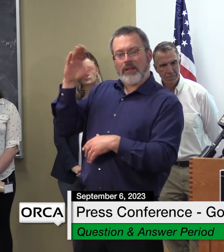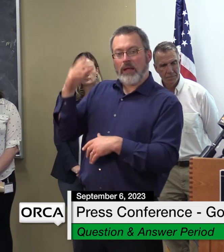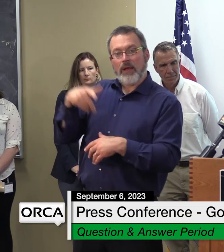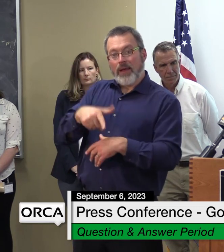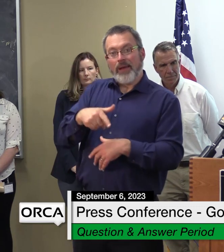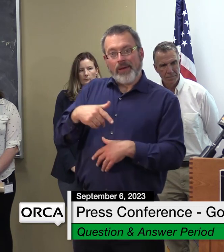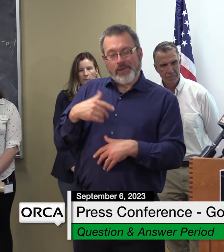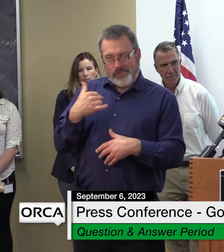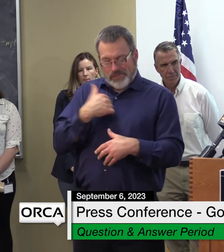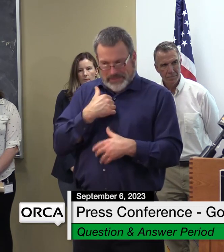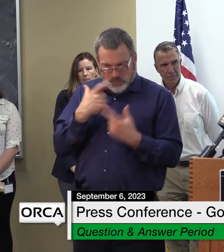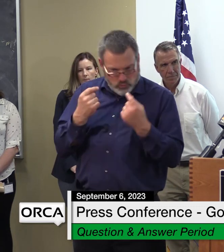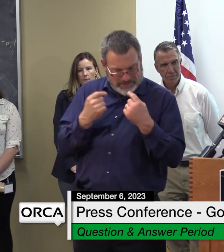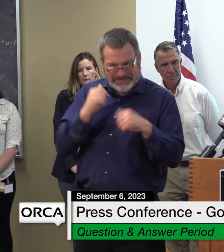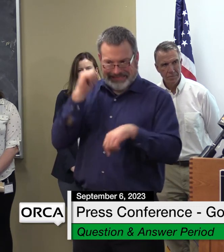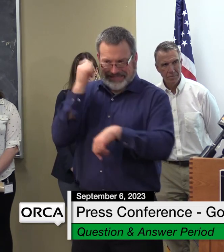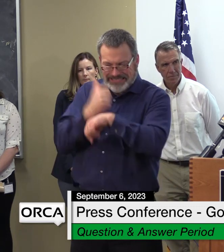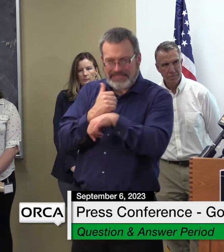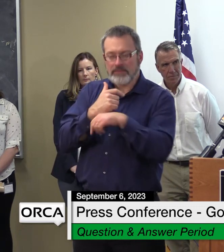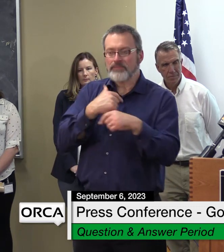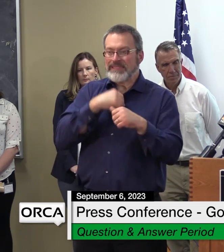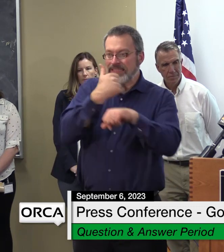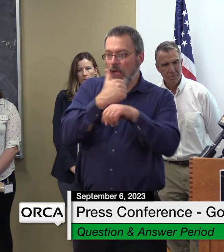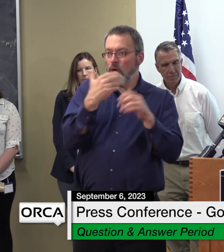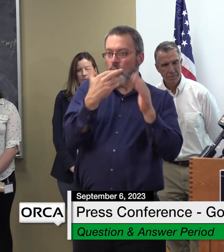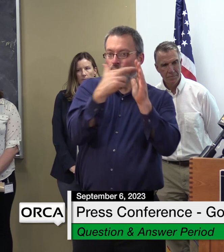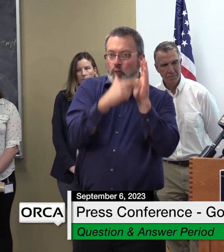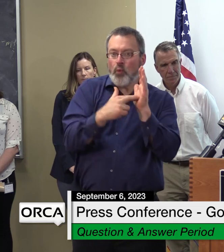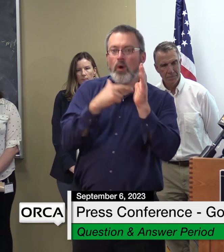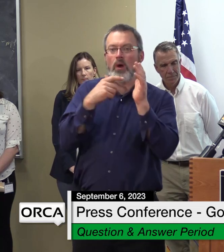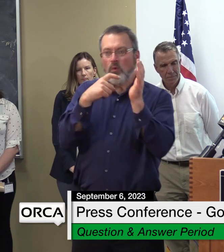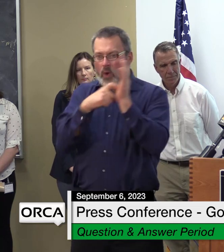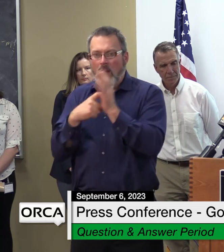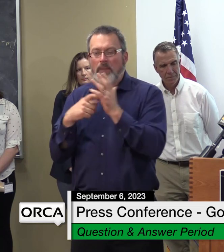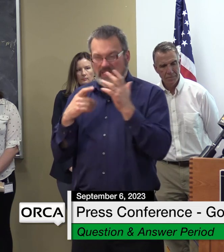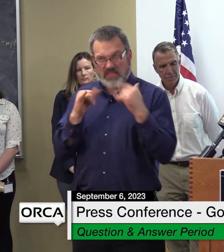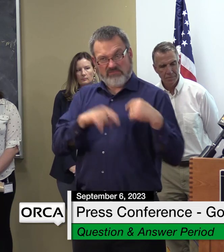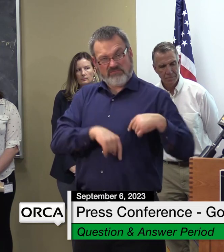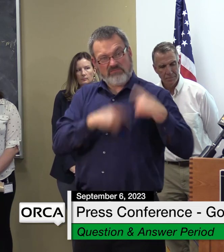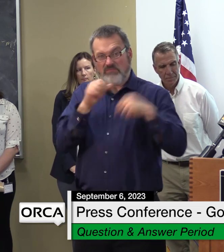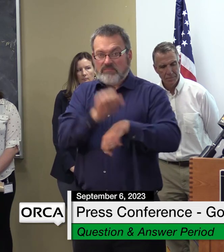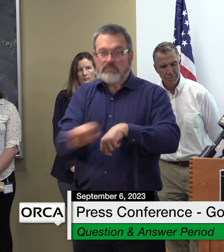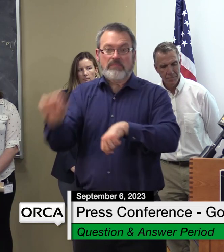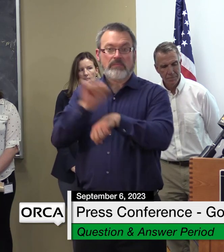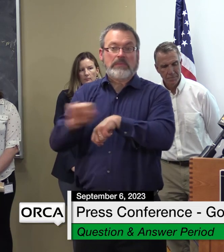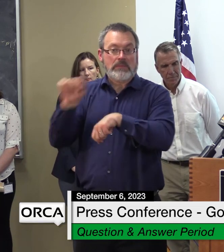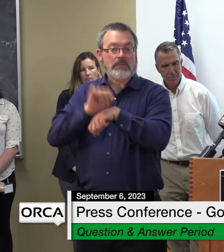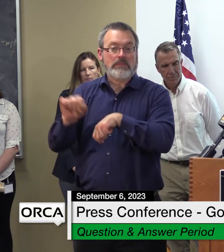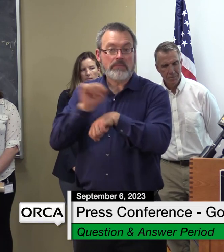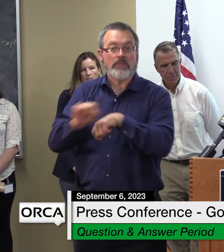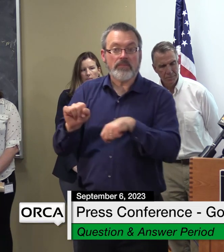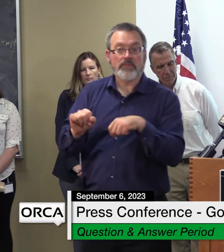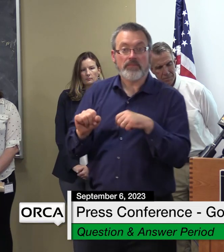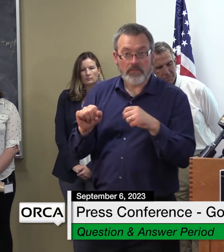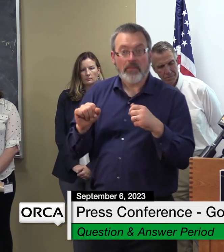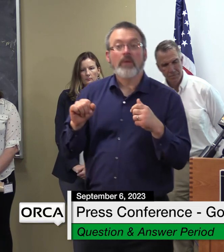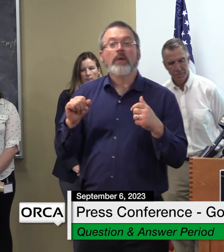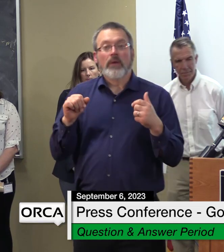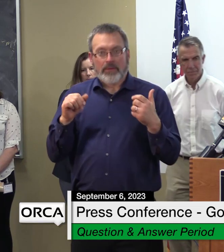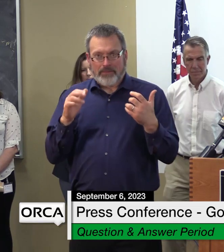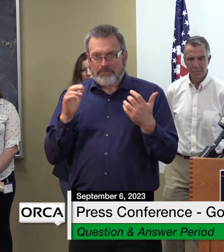one from the ground up. And that's what we've been working on to use the technology that we have available to